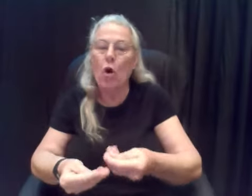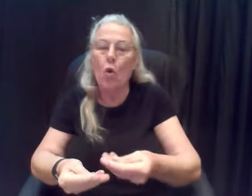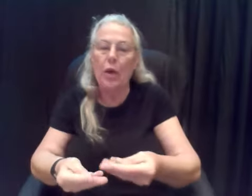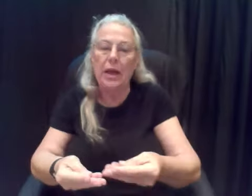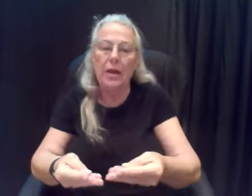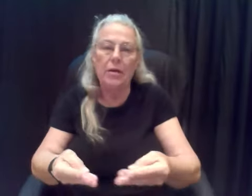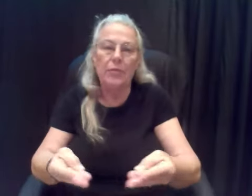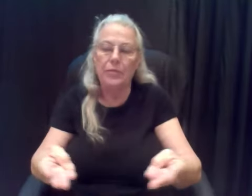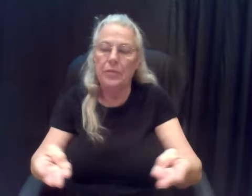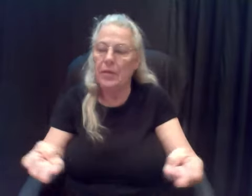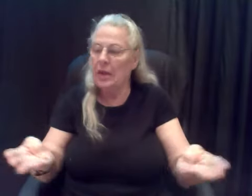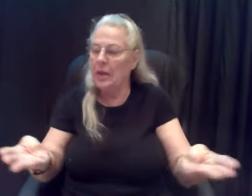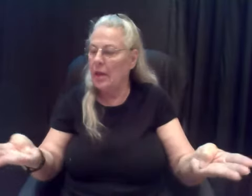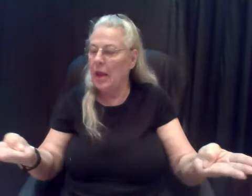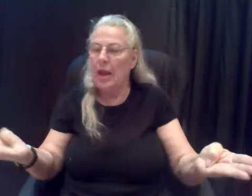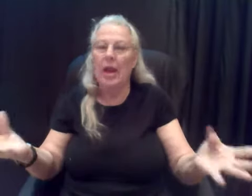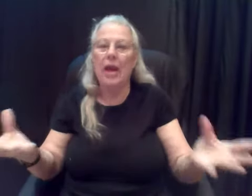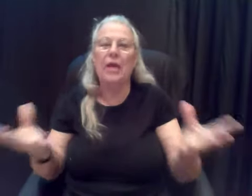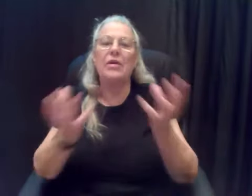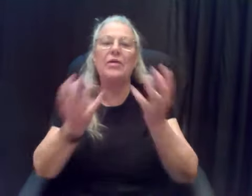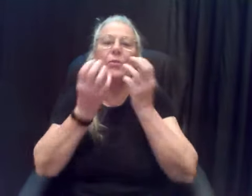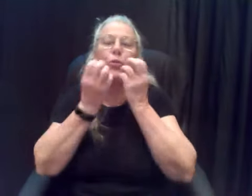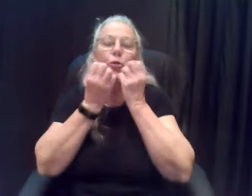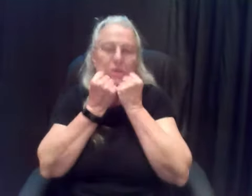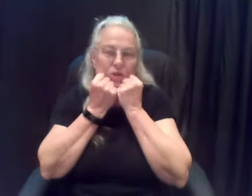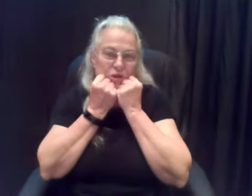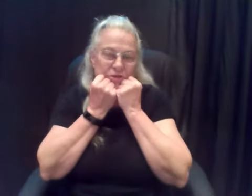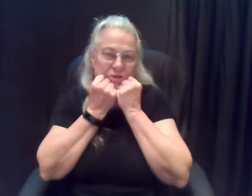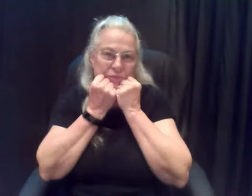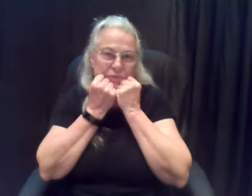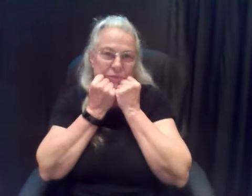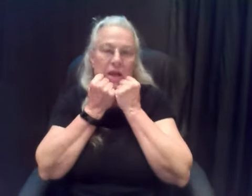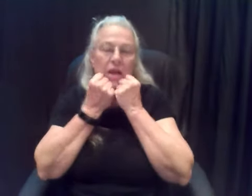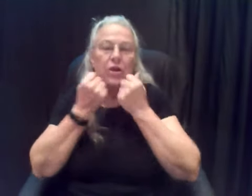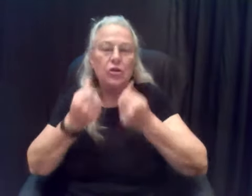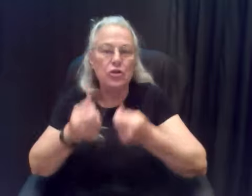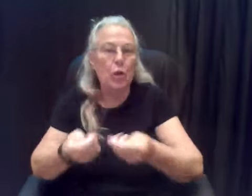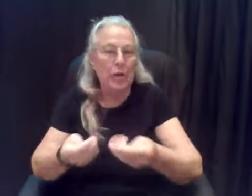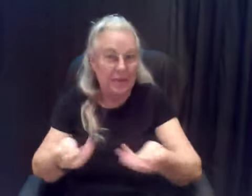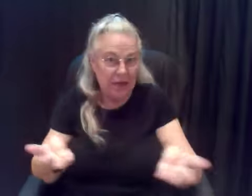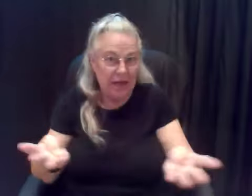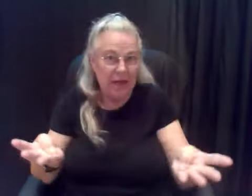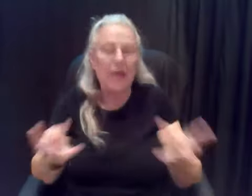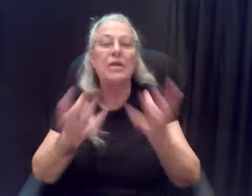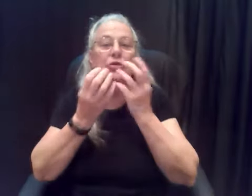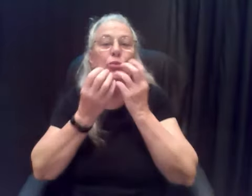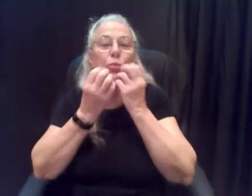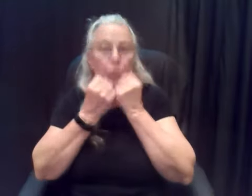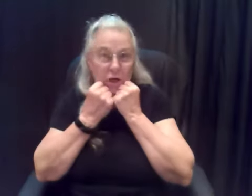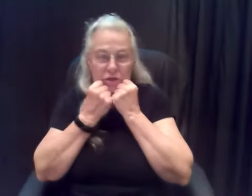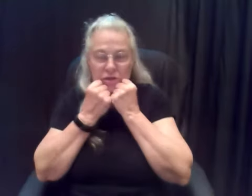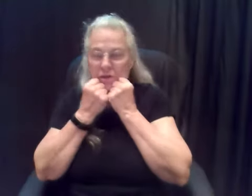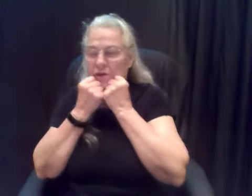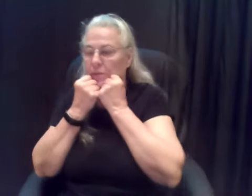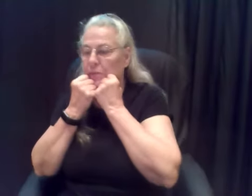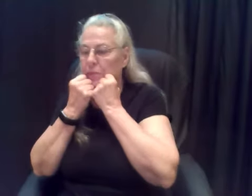sowing and then the precious. You're sowing seed and it's precious.